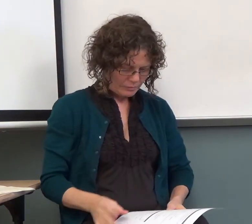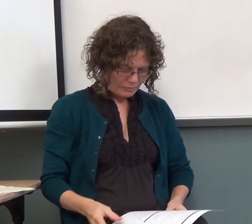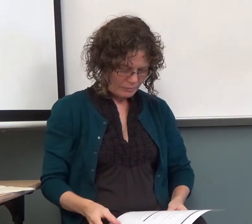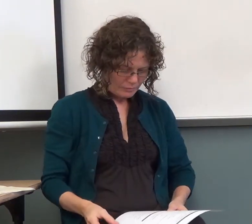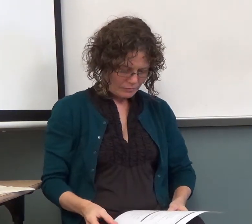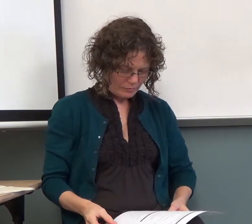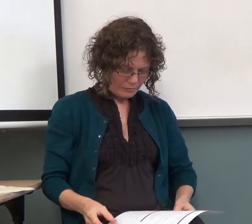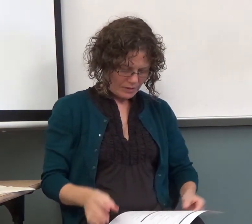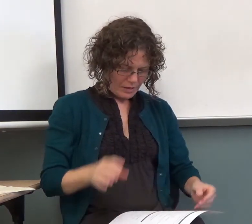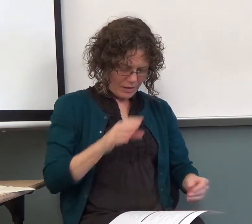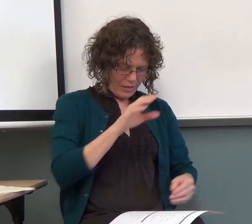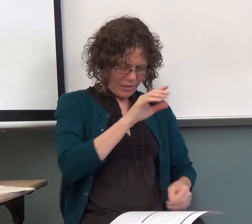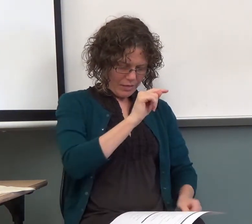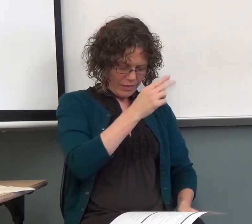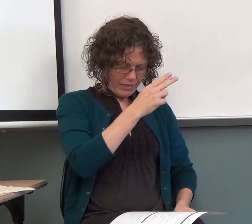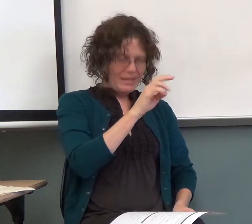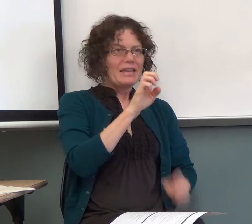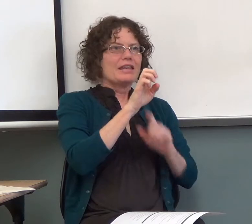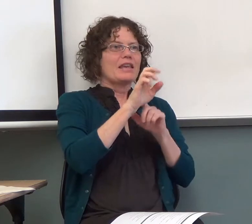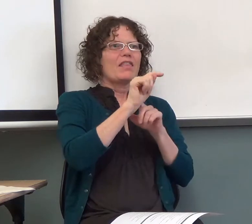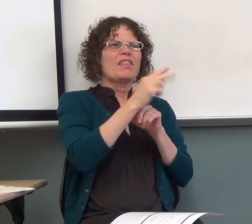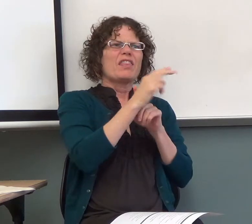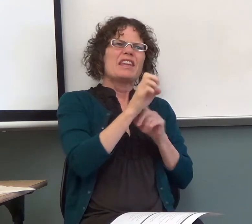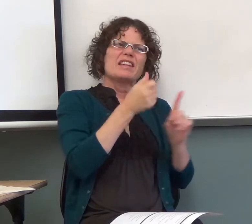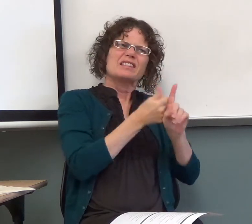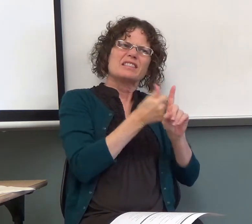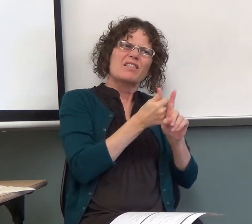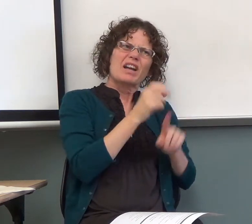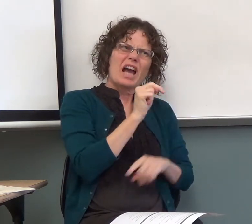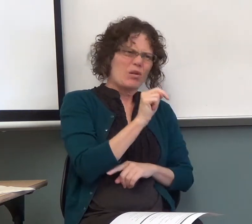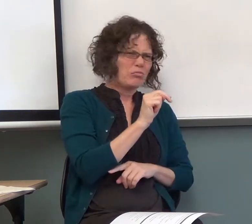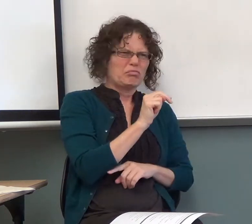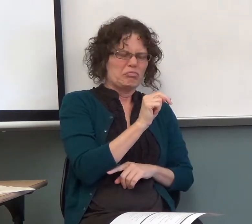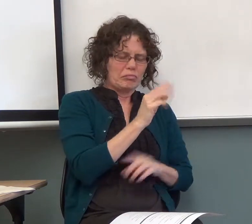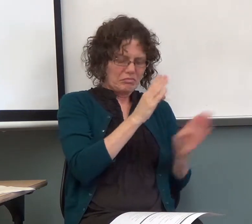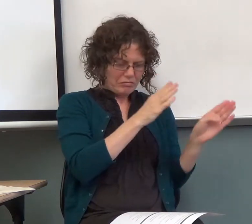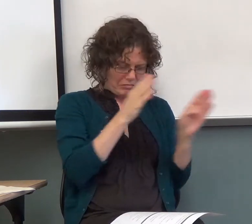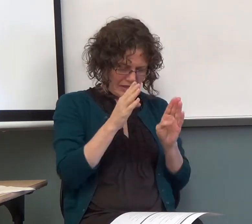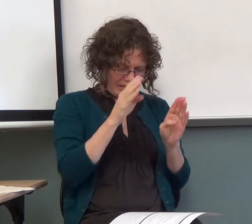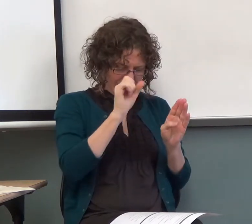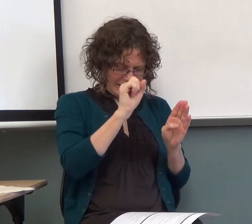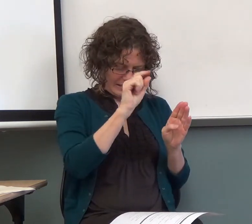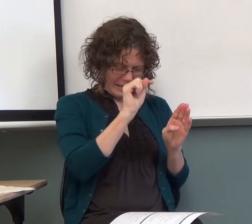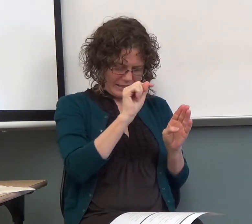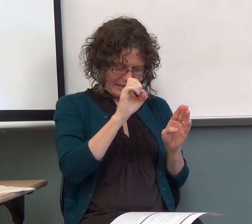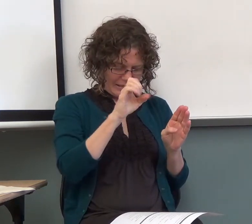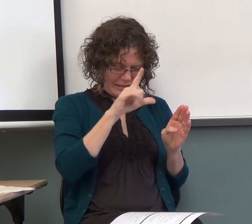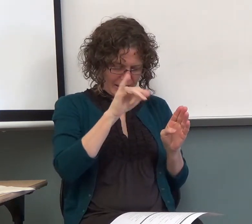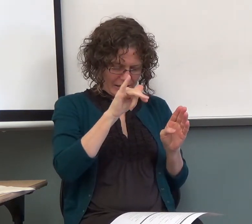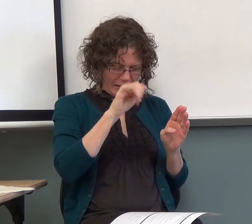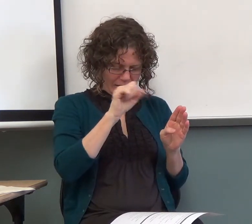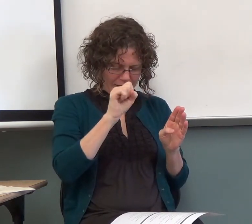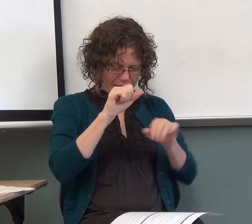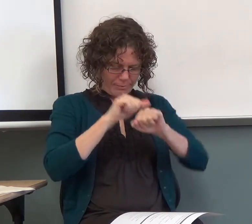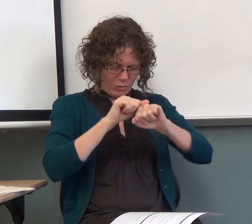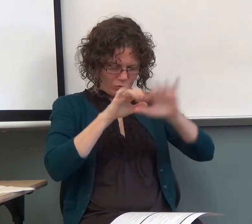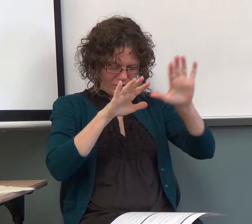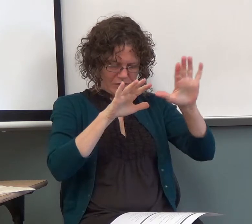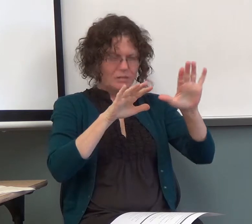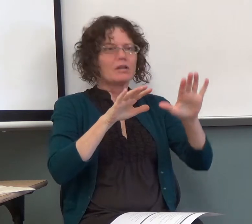So the saint, so the, is that a noun? No. No. What about St. Elias Mountains? Proper noun. Proper noun,